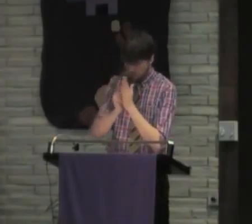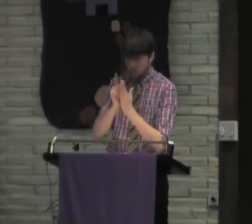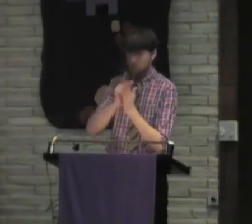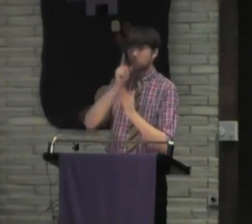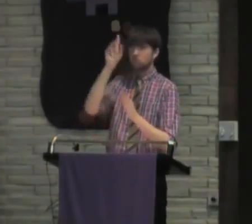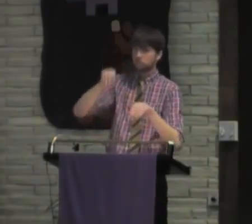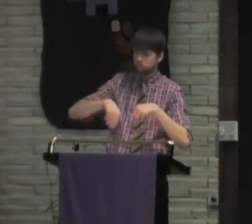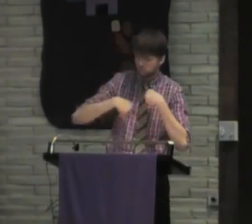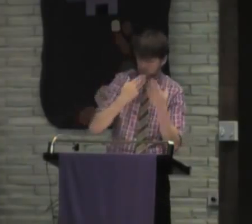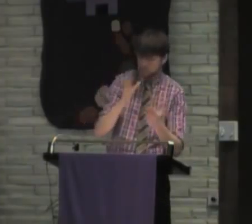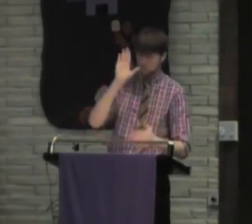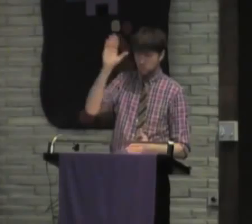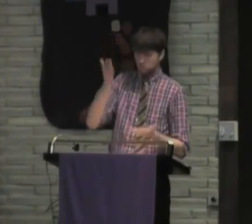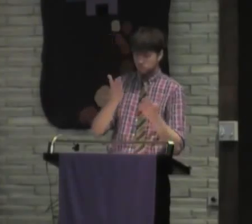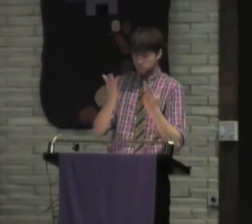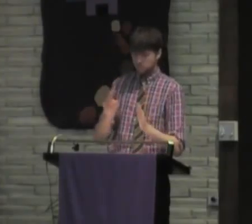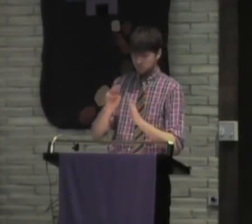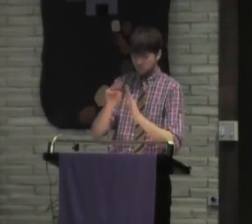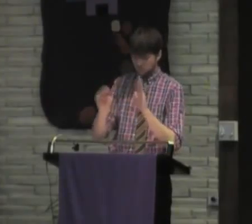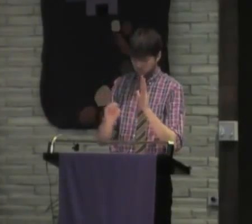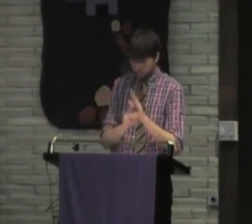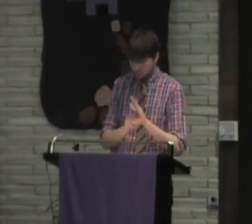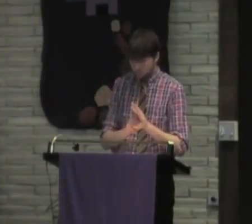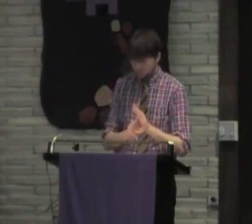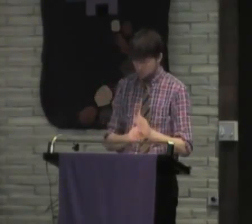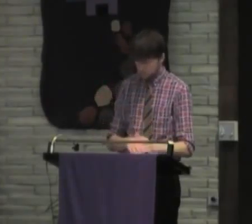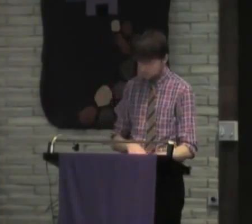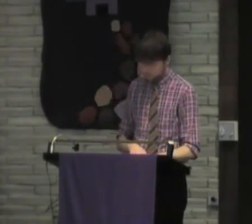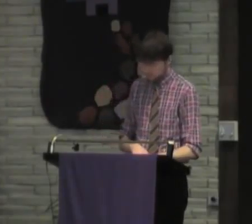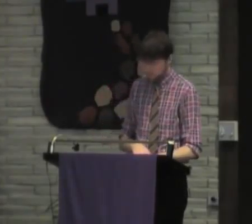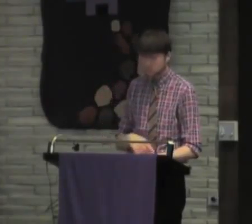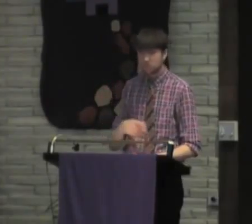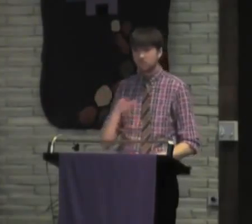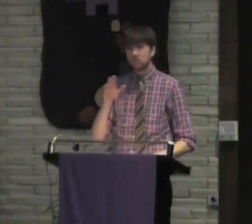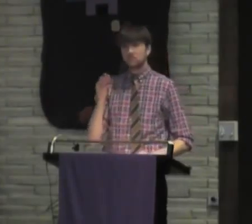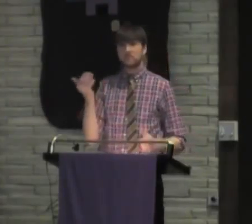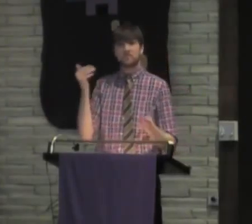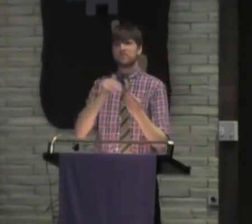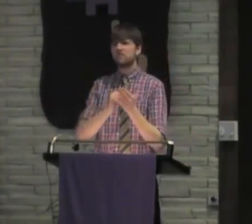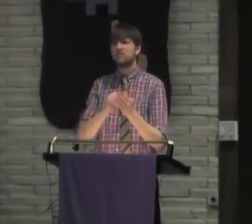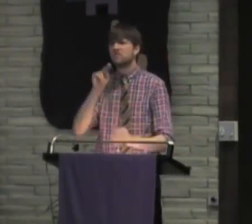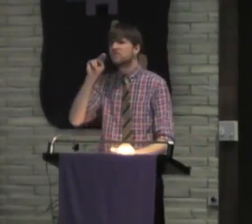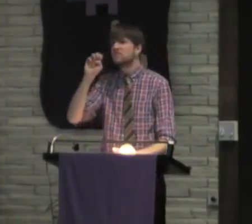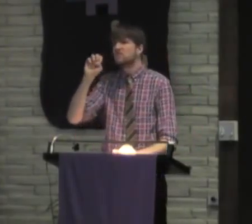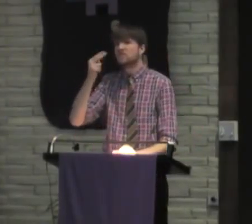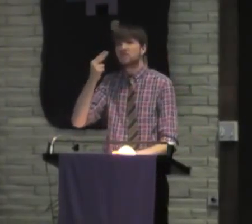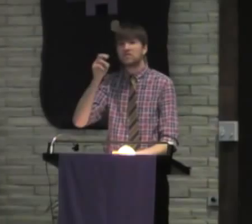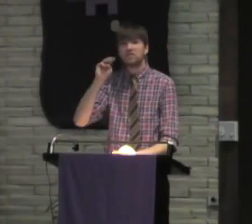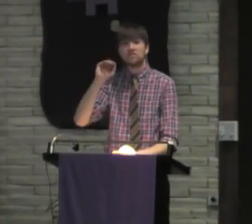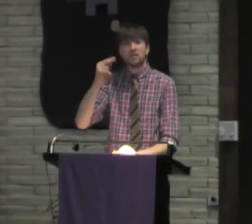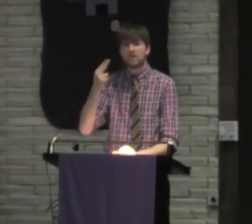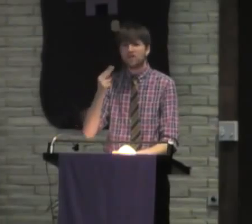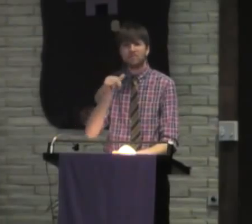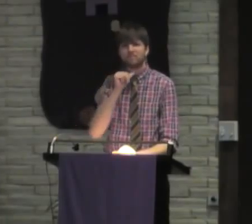the commands, decrees, and laws you gave your servant Moses. So again, what is